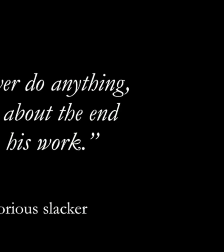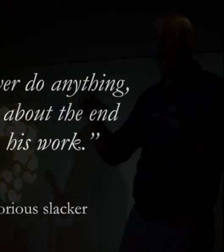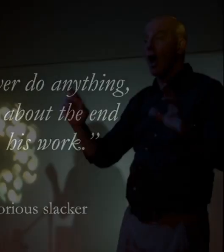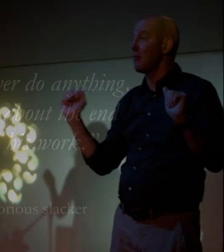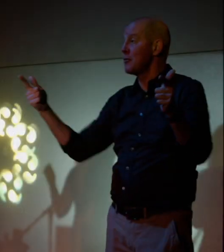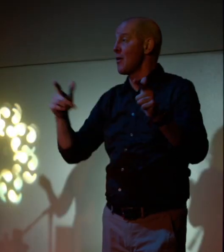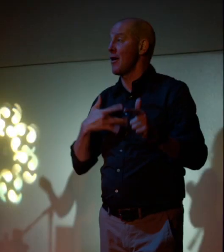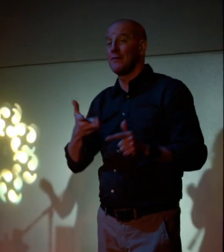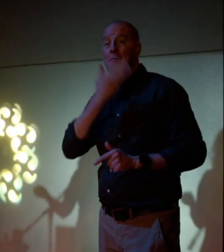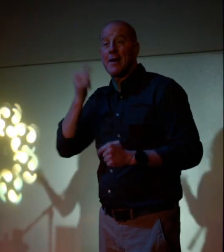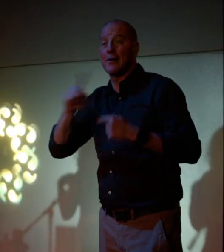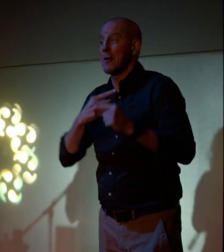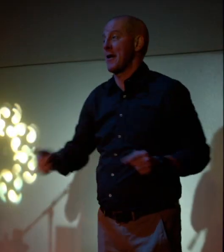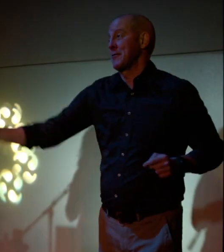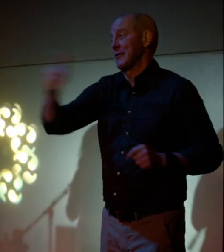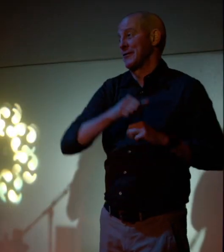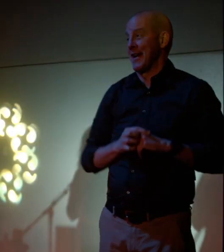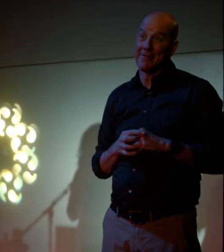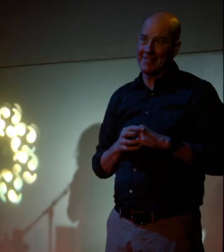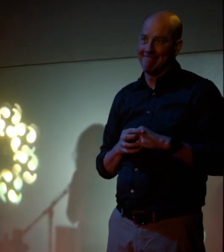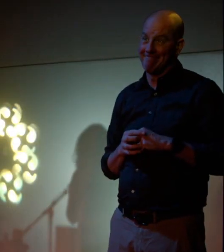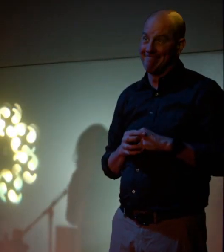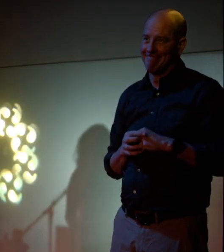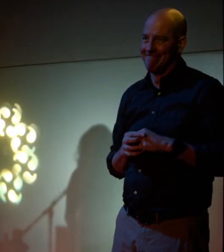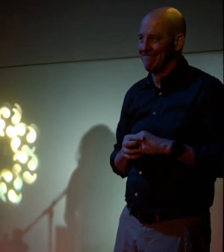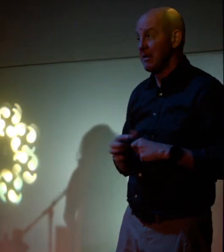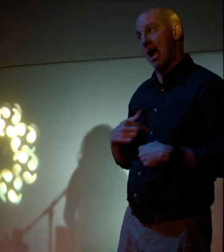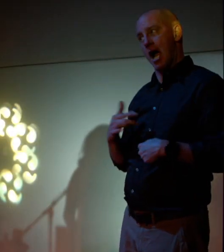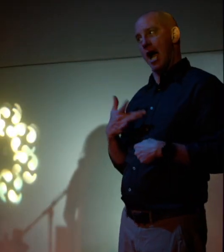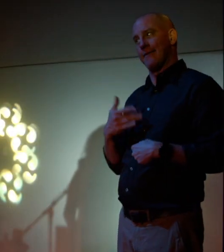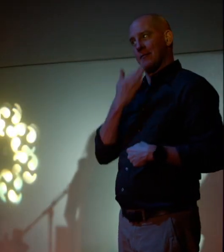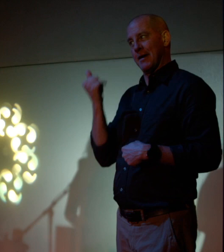little bit better about yourself as much as it does me.